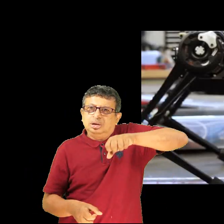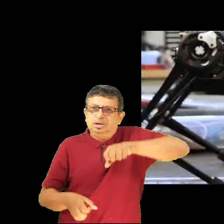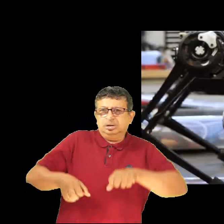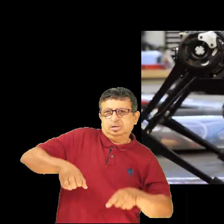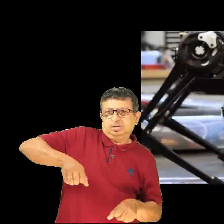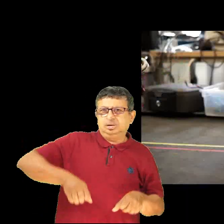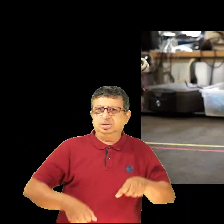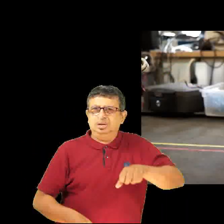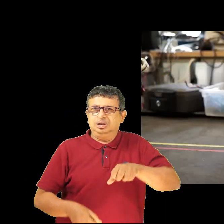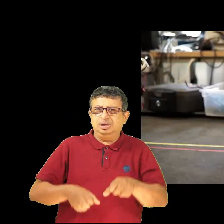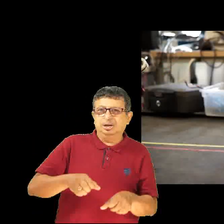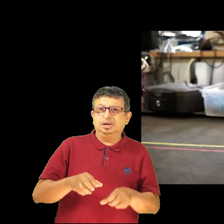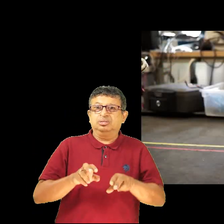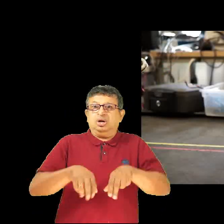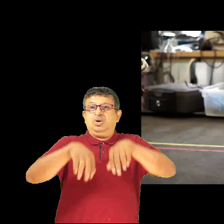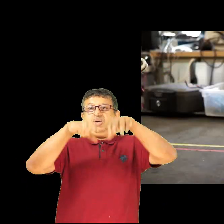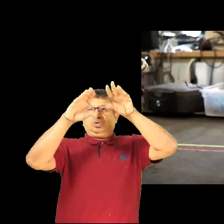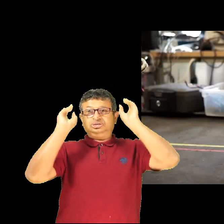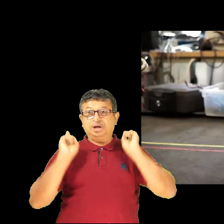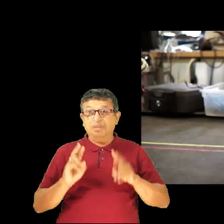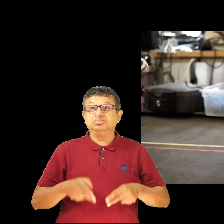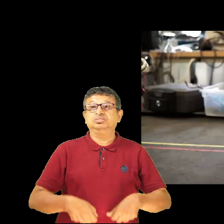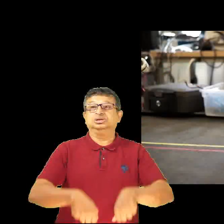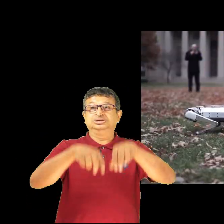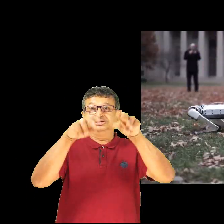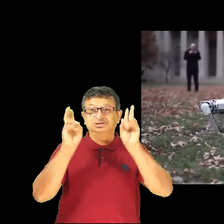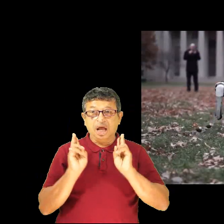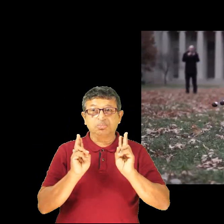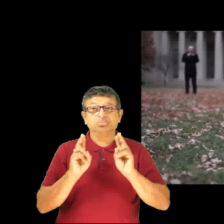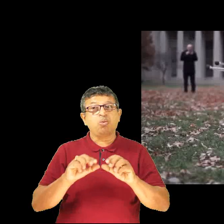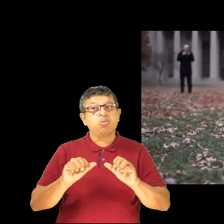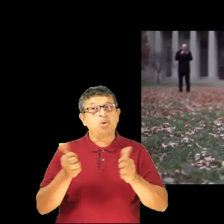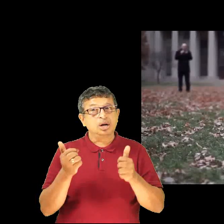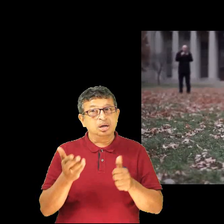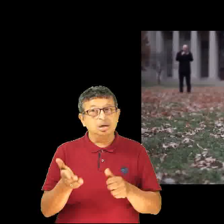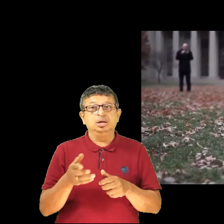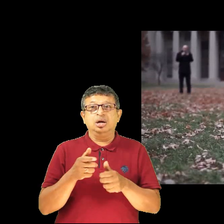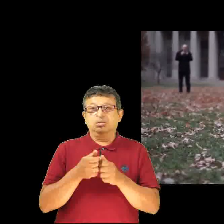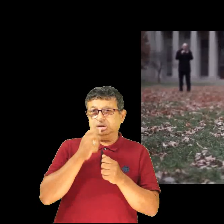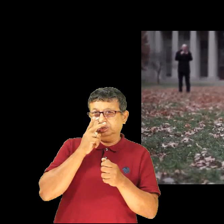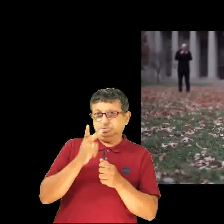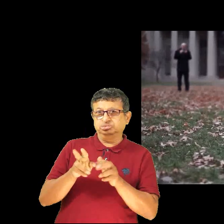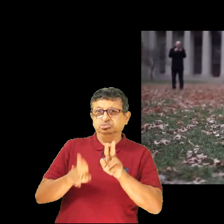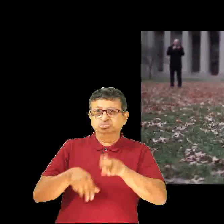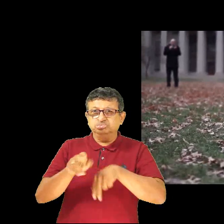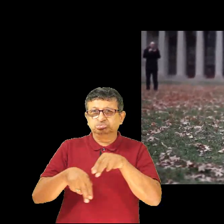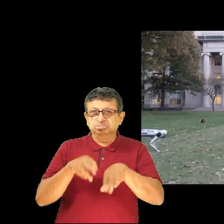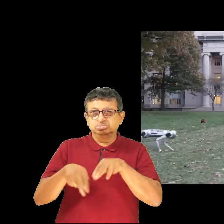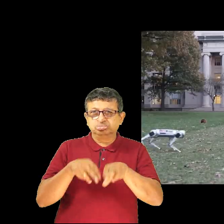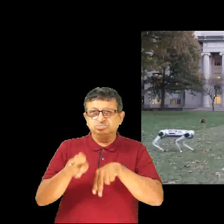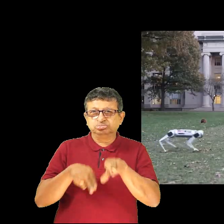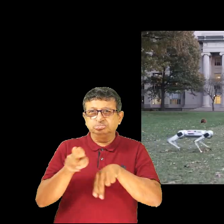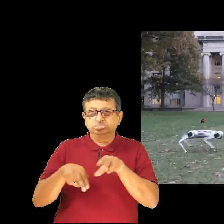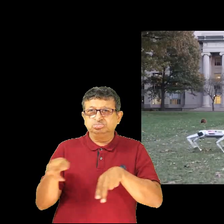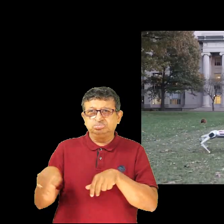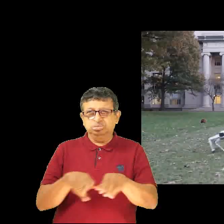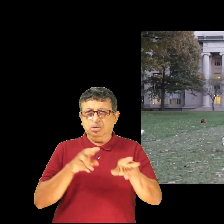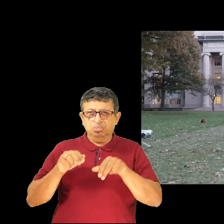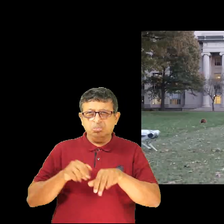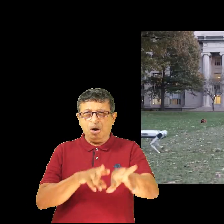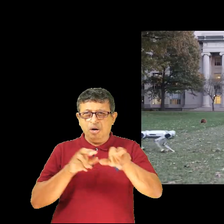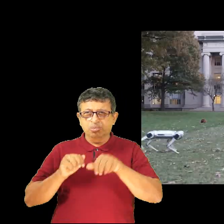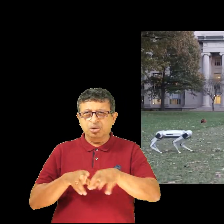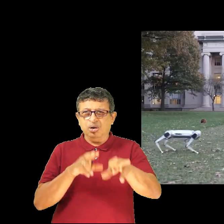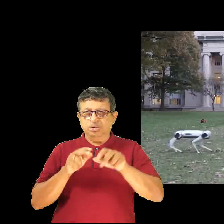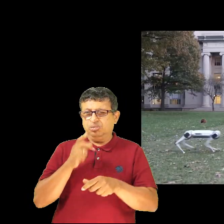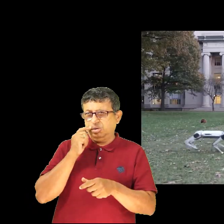Earth. The Cheetah robot is equipped with sensors that allow it to assess its environment and avoid any obstacles. During lab tests, the Cheetah robot